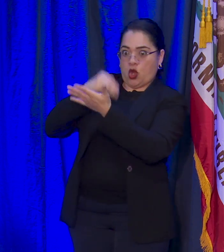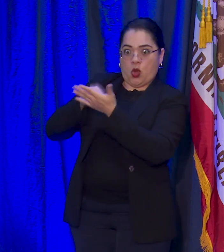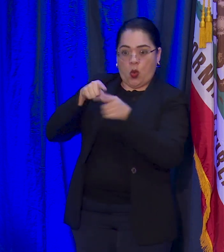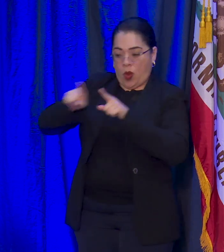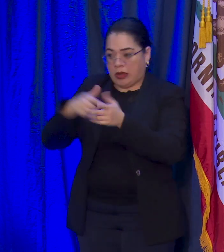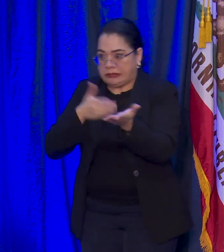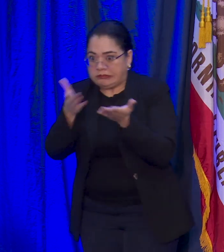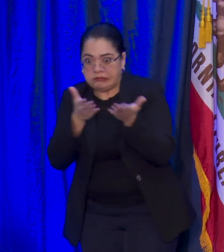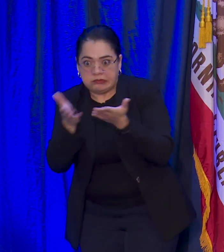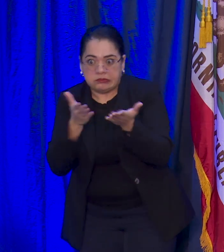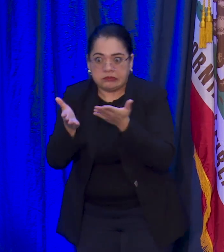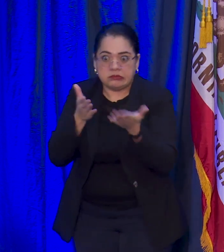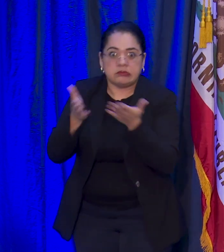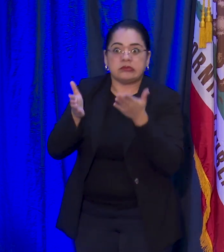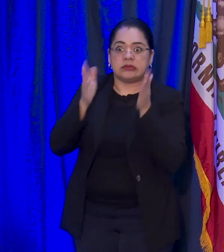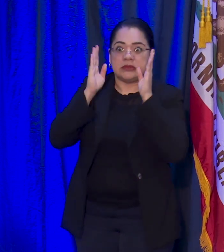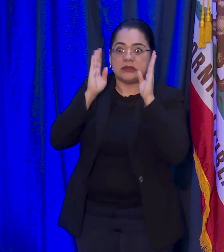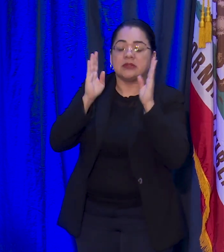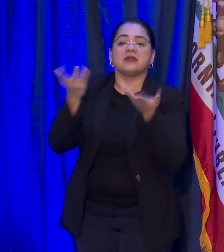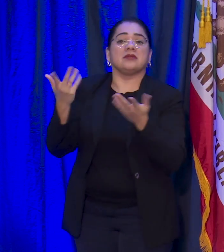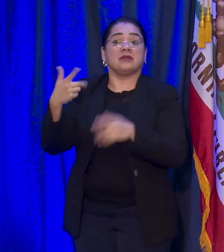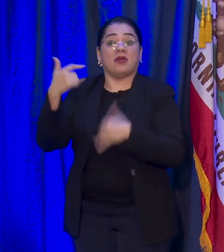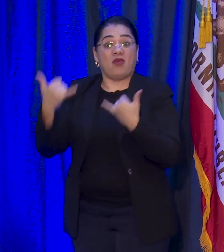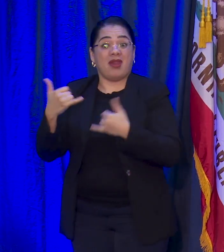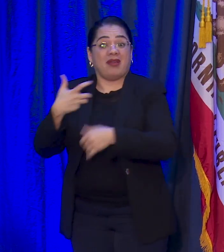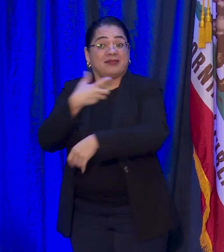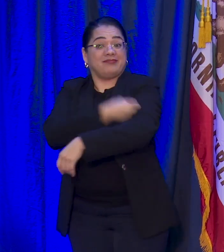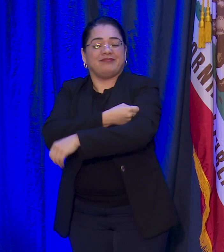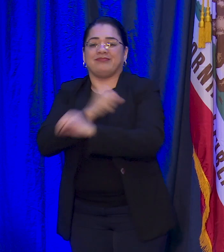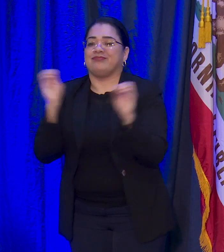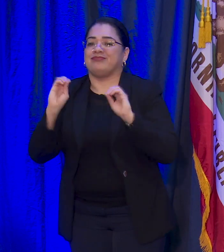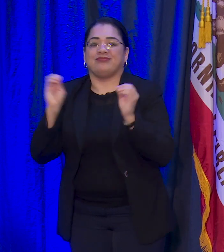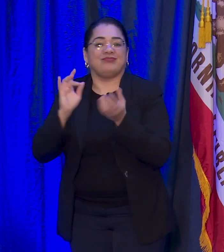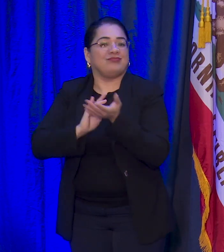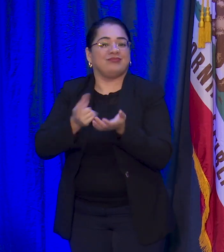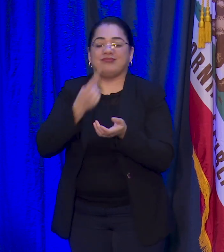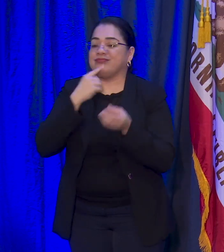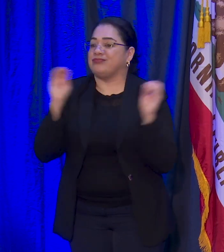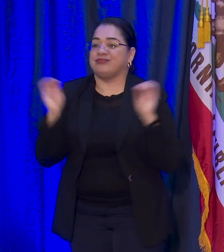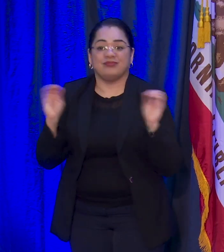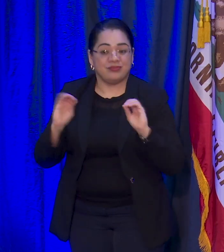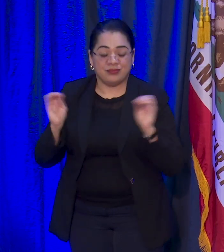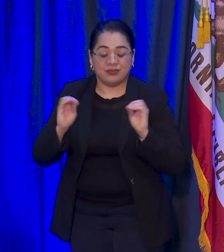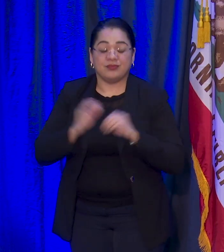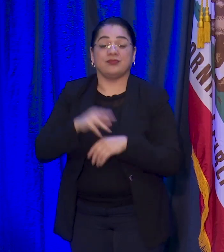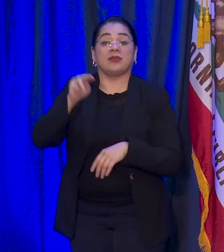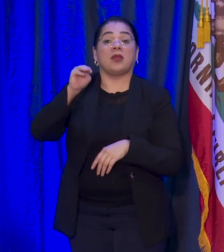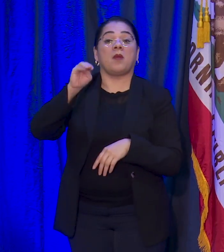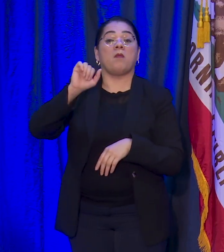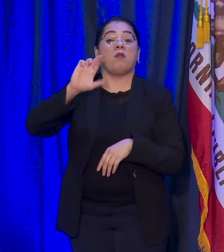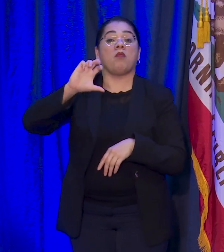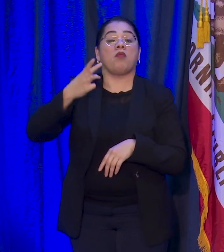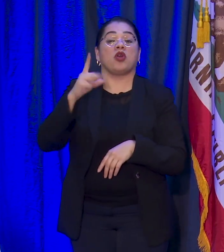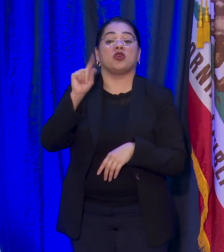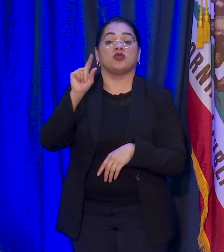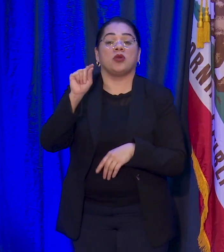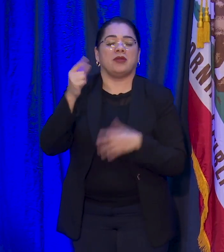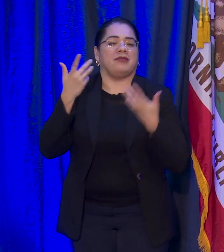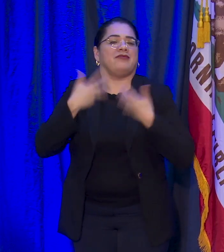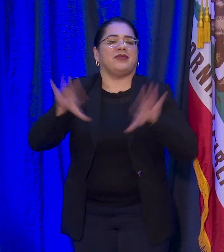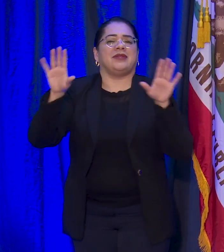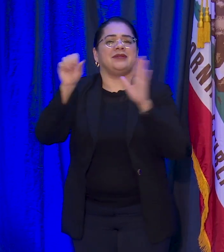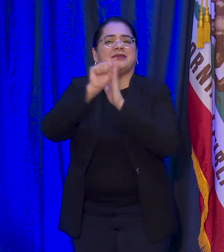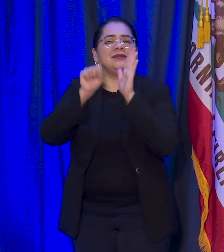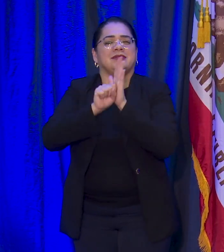susceptible, and there's no vaccine or medications available at this time. On March 20th, the state issued new guidance